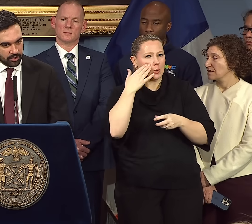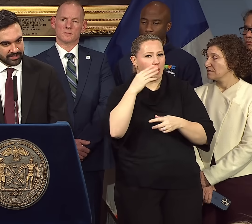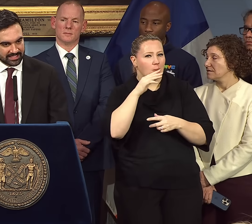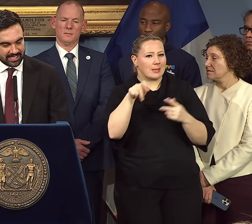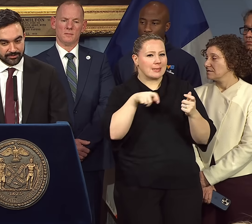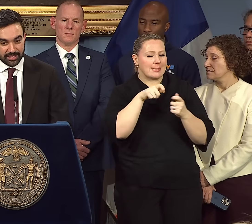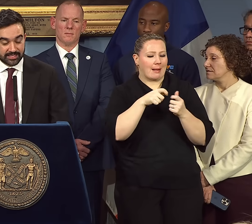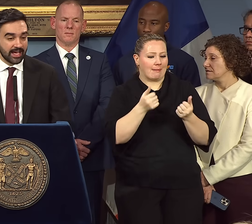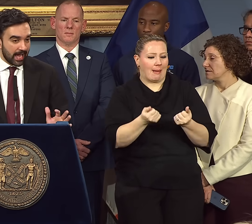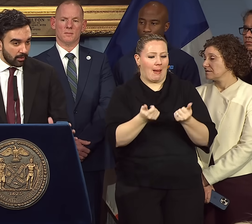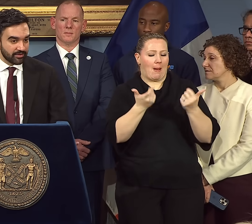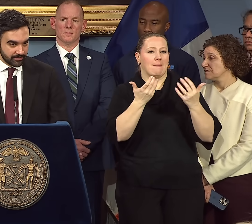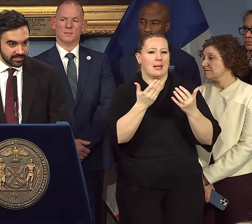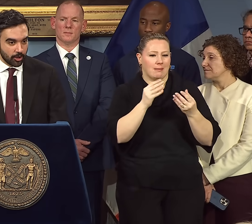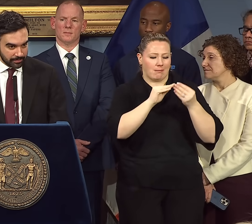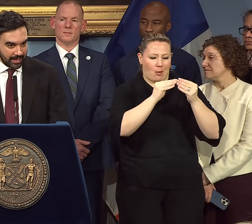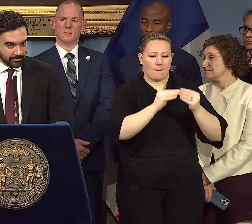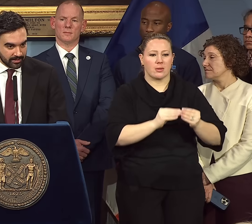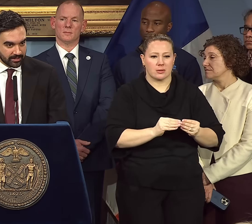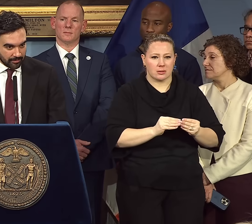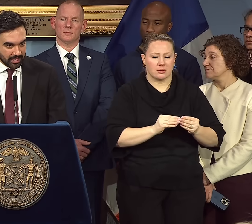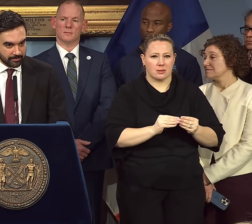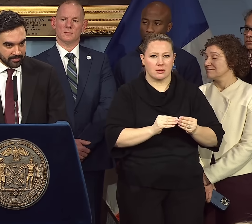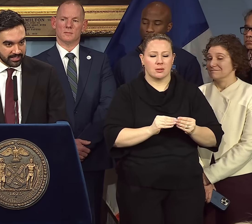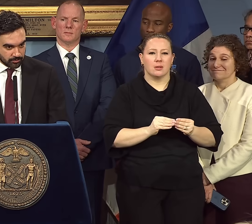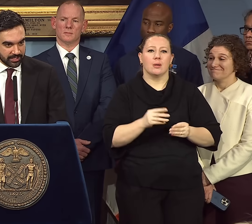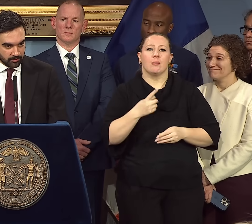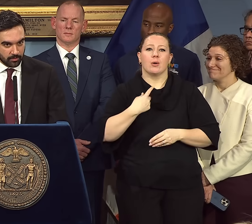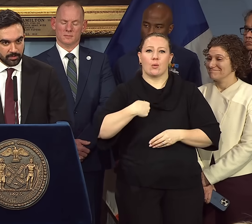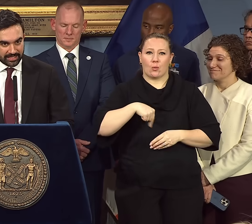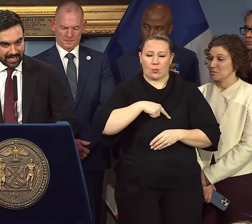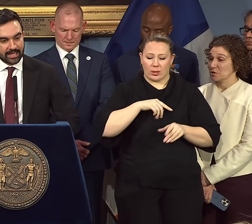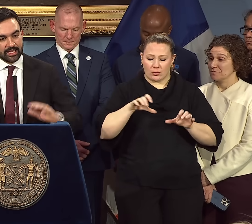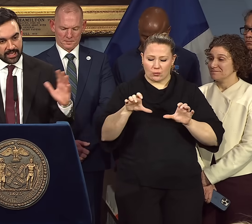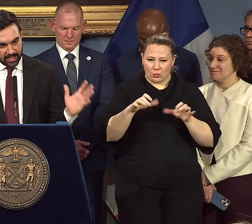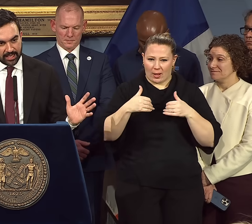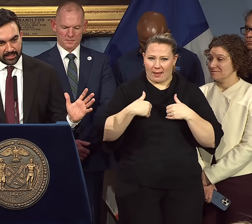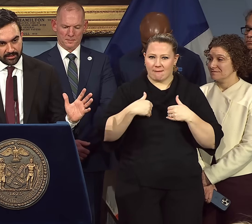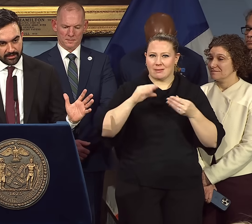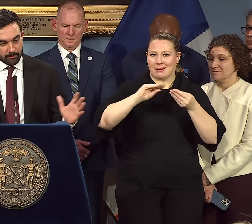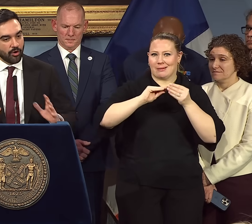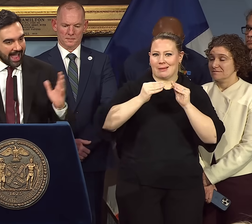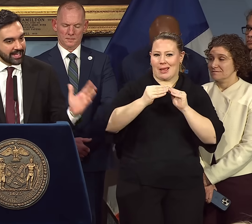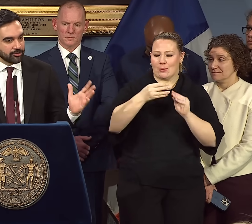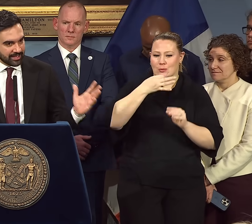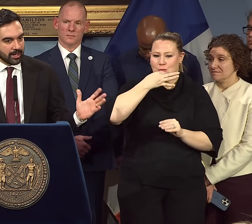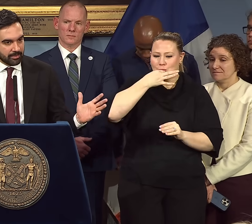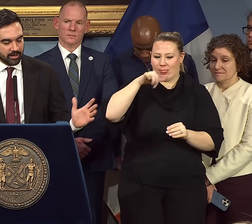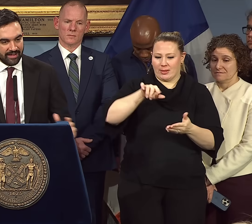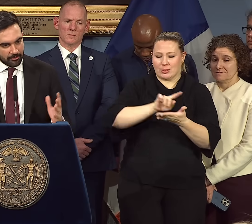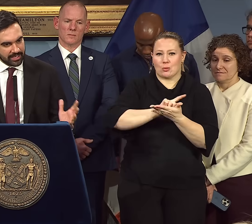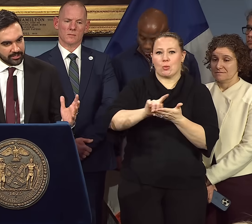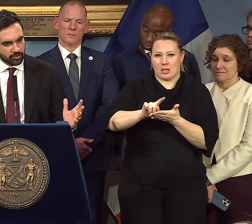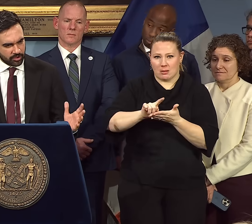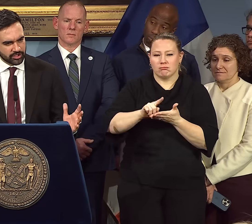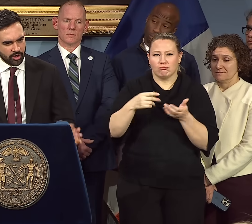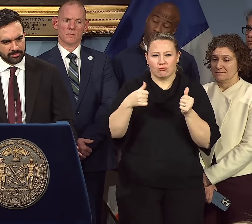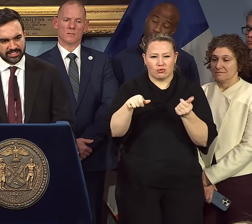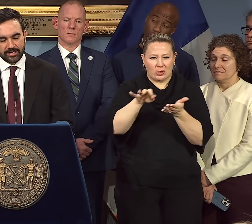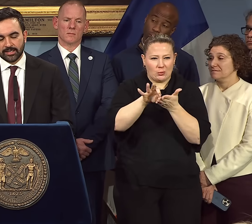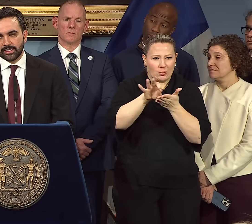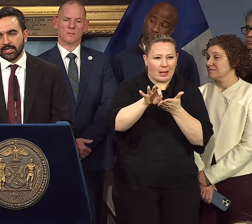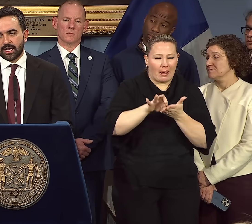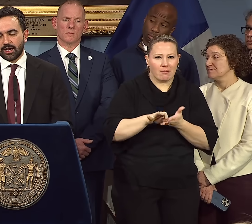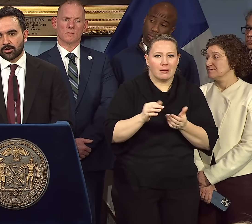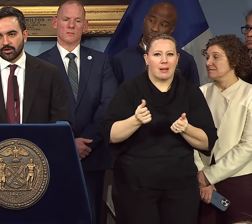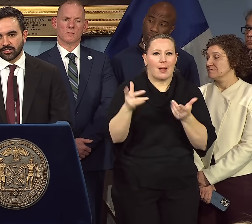has been over these last few days. However, there is a hope count coming up this week where we will get a more accurate number of how many New Yorkers are homeless